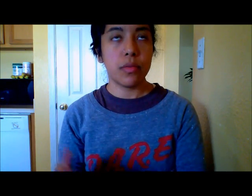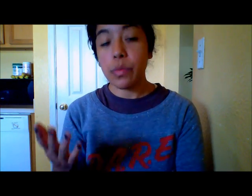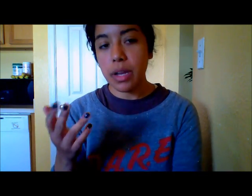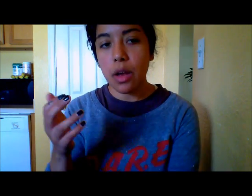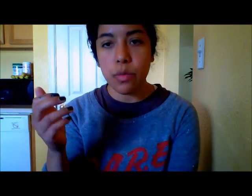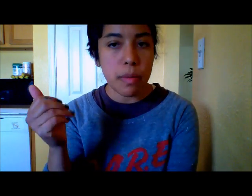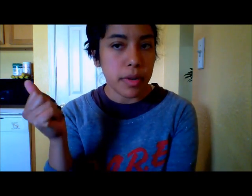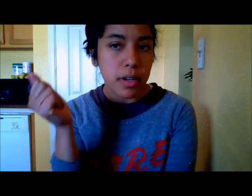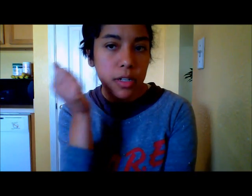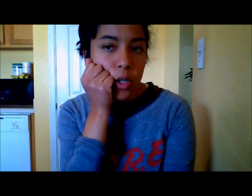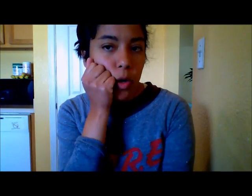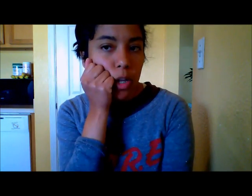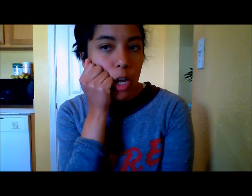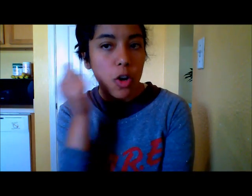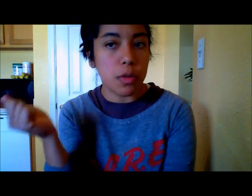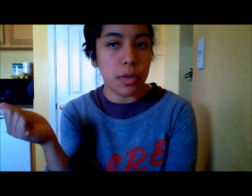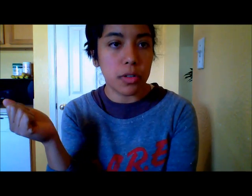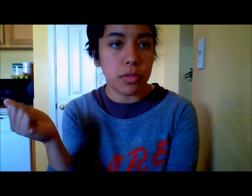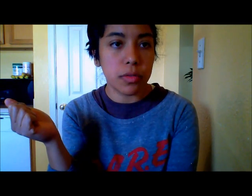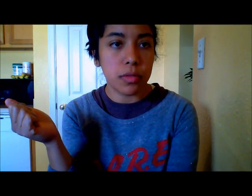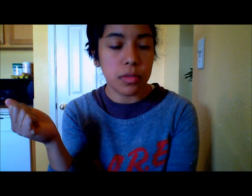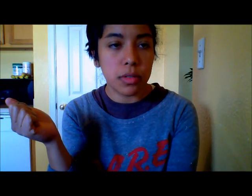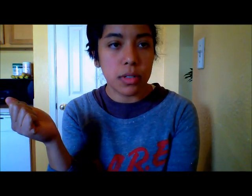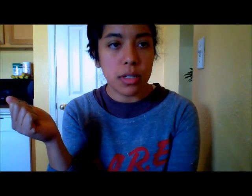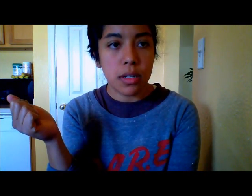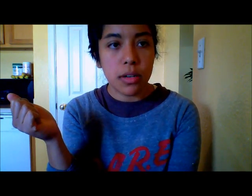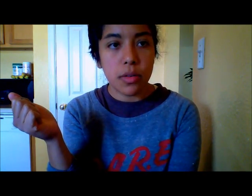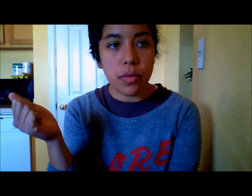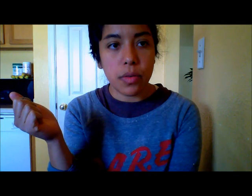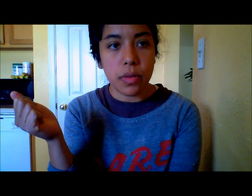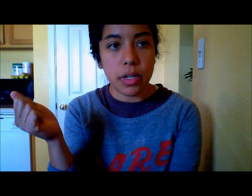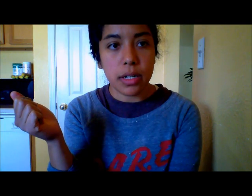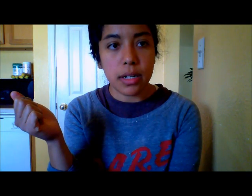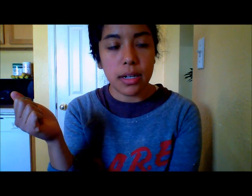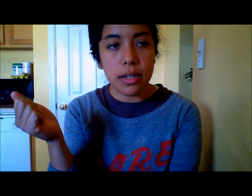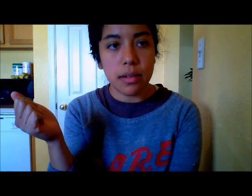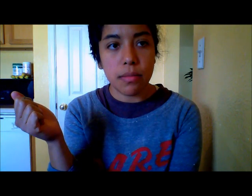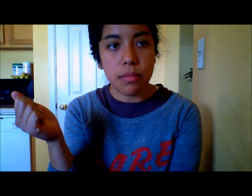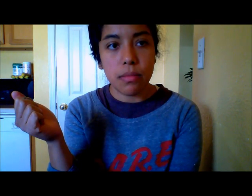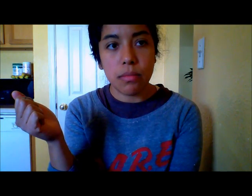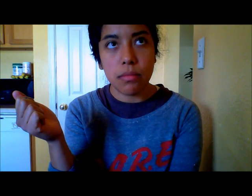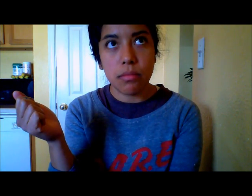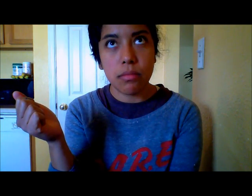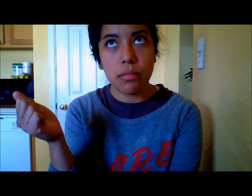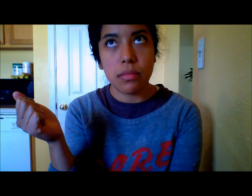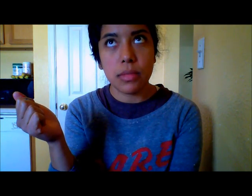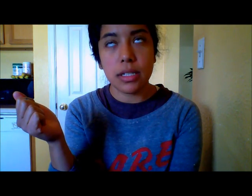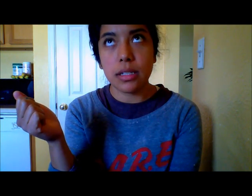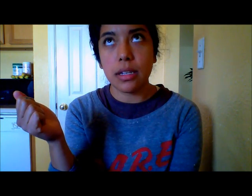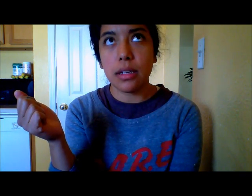what we all remember. So like hobo or let's see,